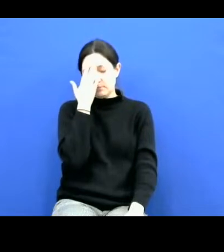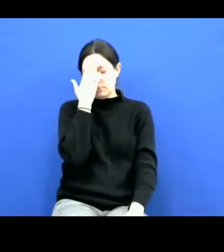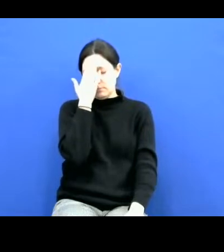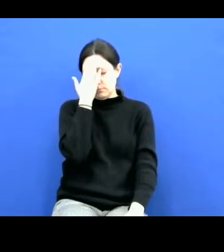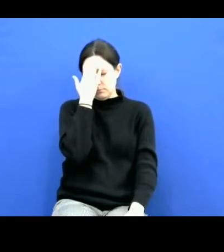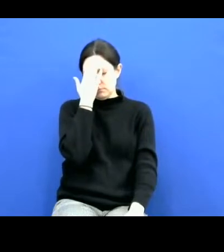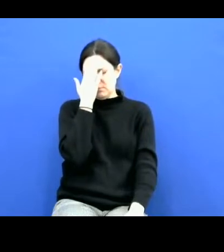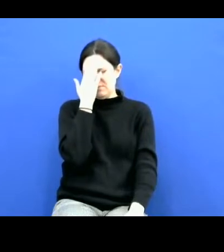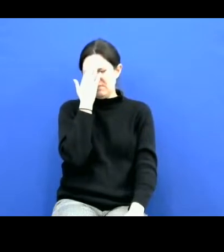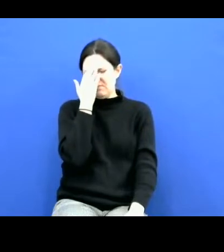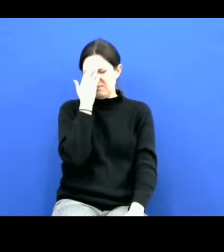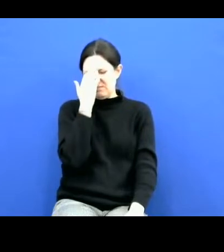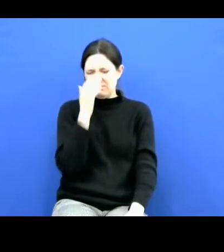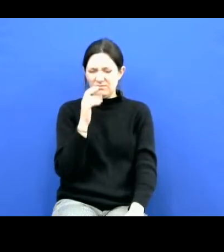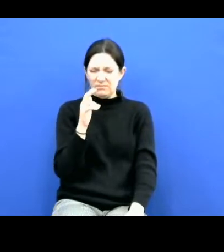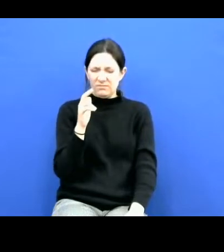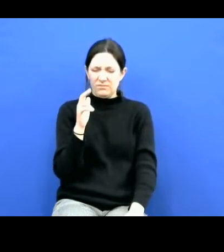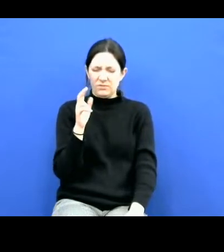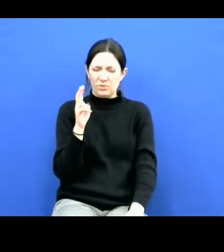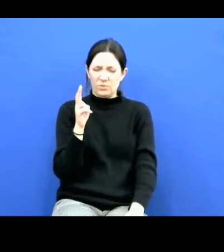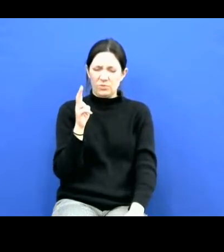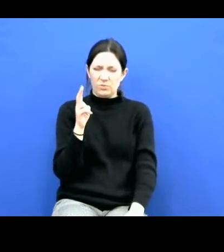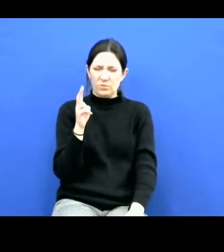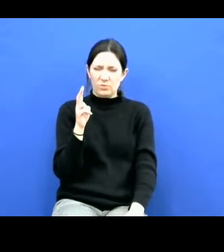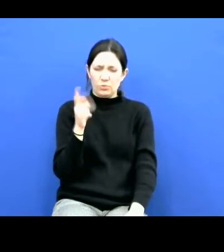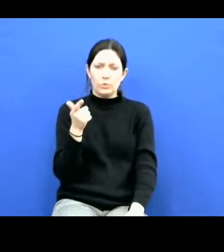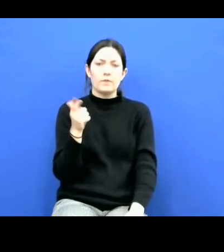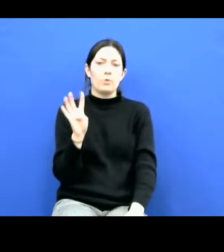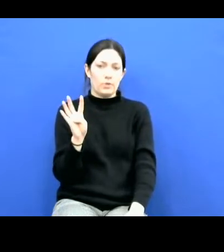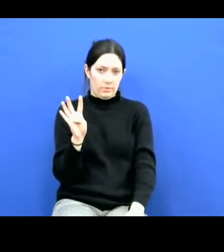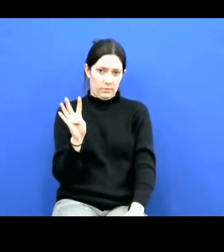let's see, so that would be the 24th, January 24th.